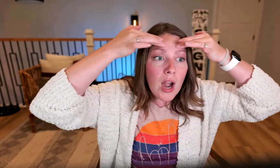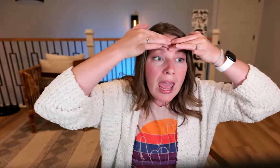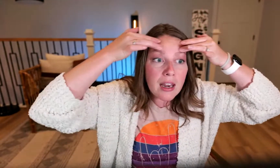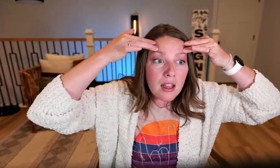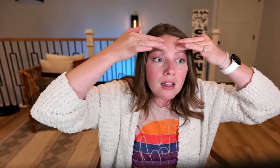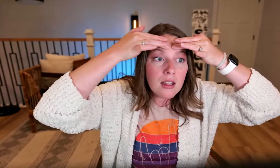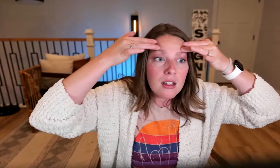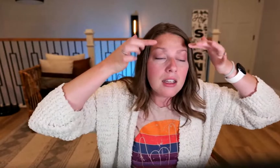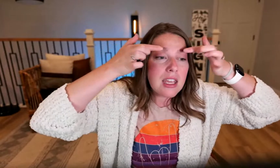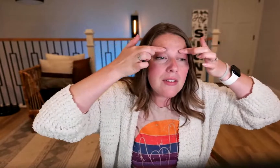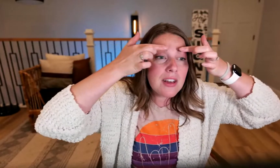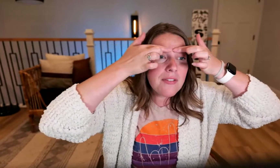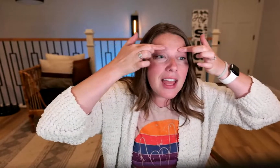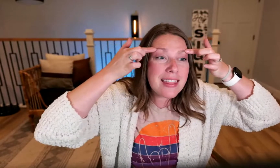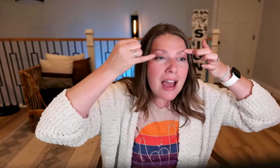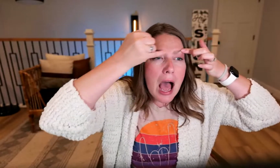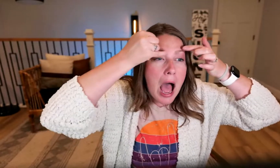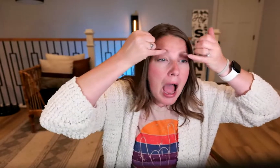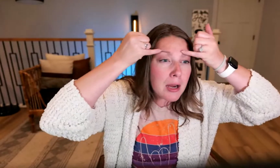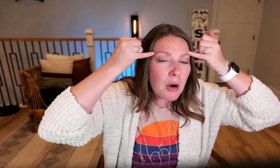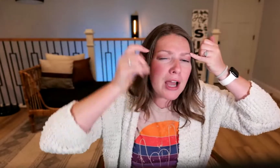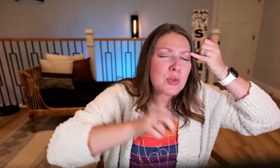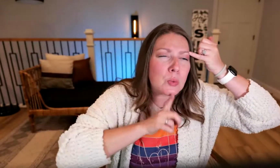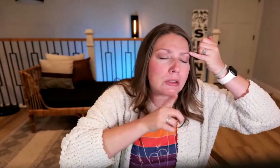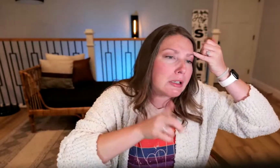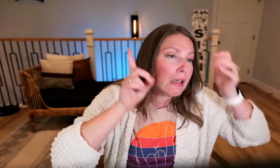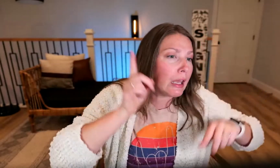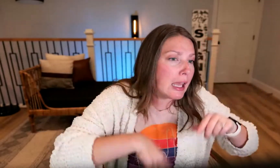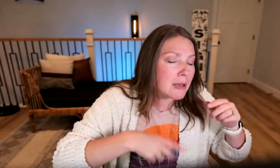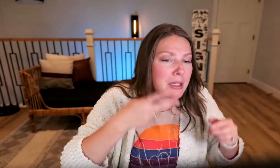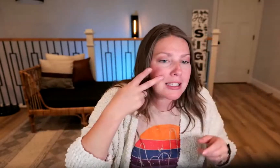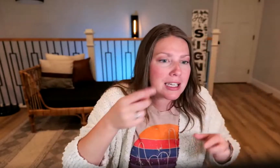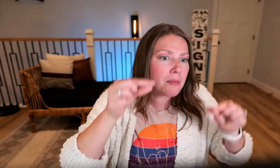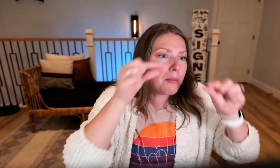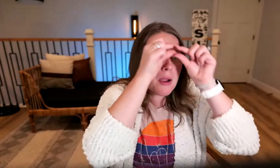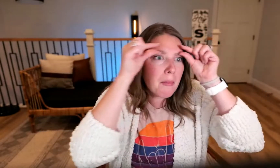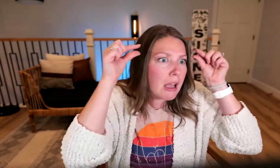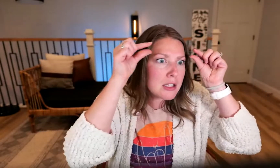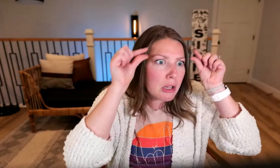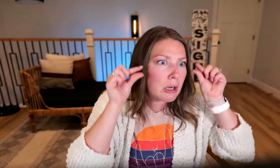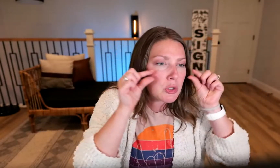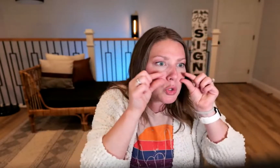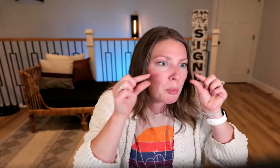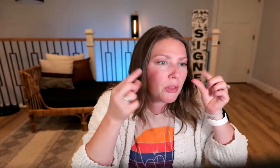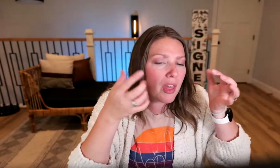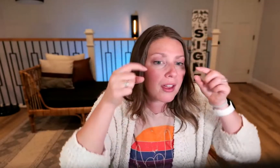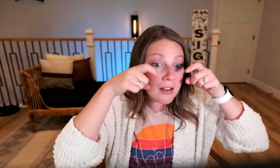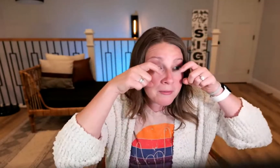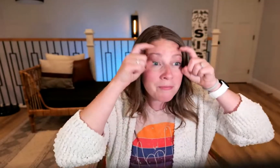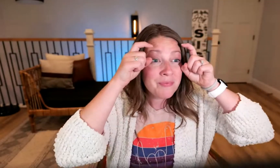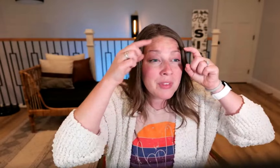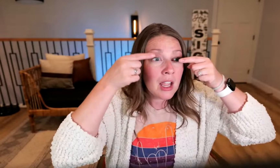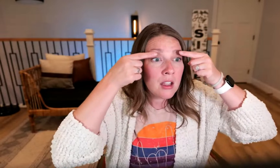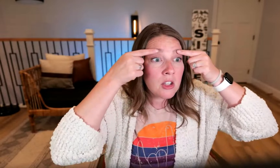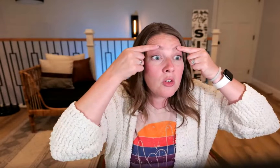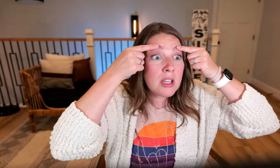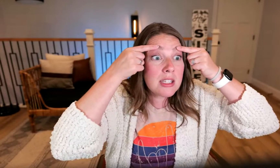forehead. Even if like the eyebrows really can't be seen because they're like super thick, you can see